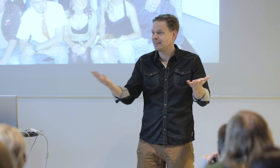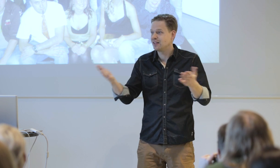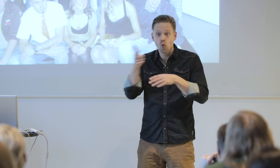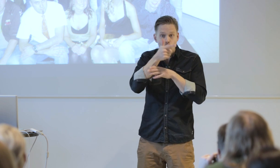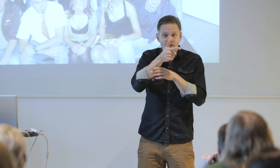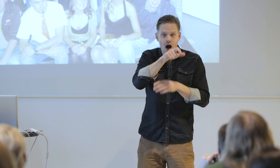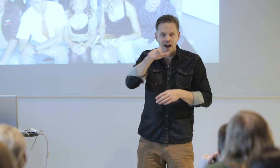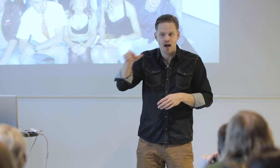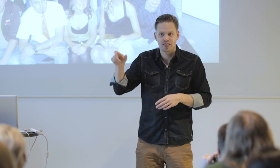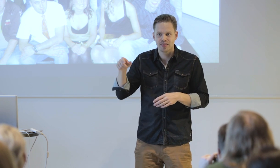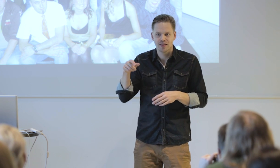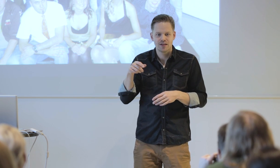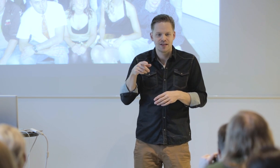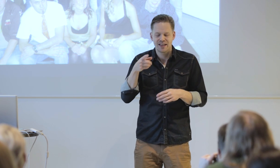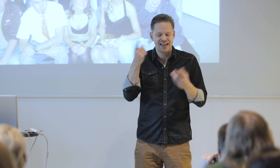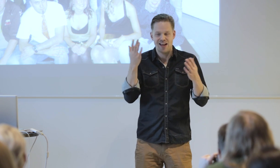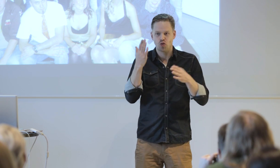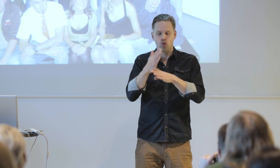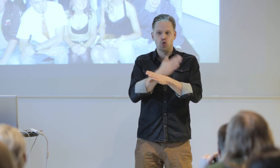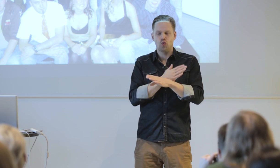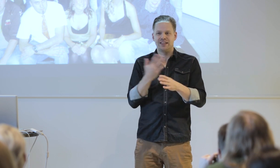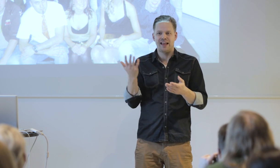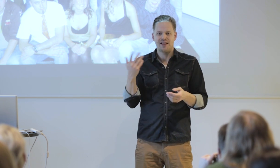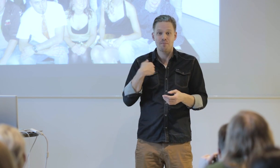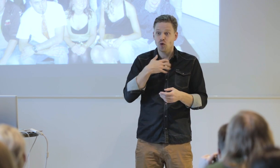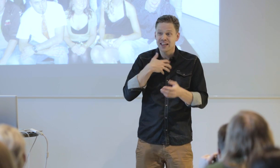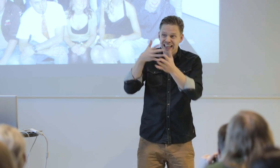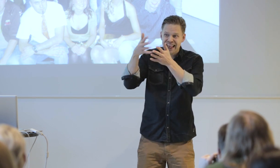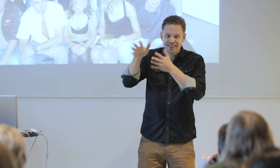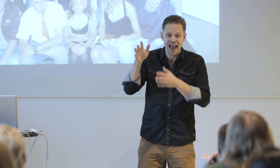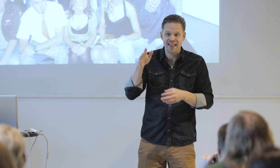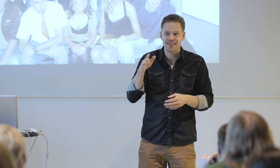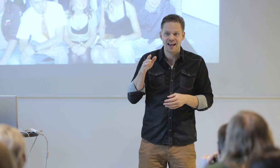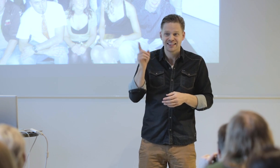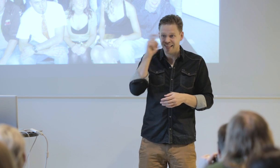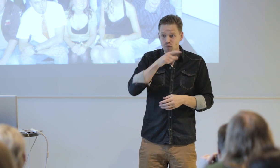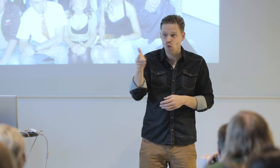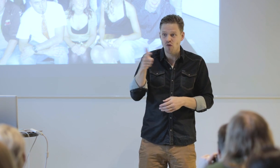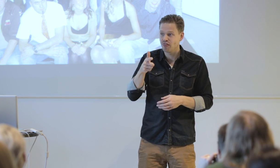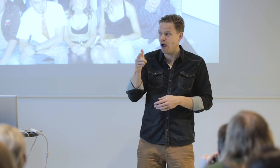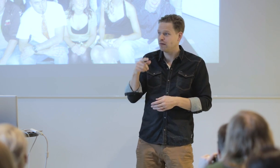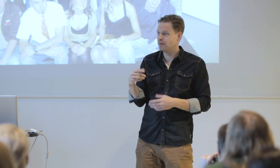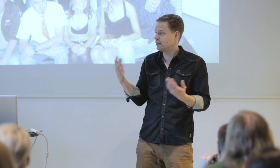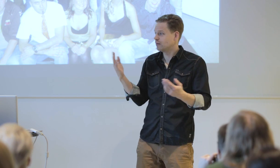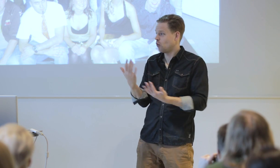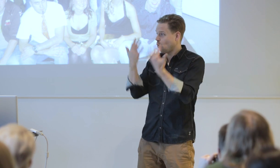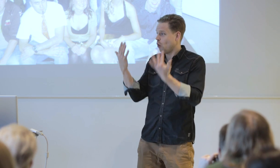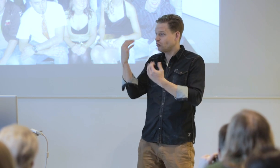For example, that all these photographers, because I had to explain them that you can't film like this or this,